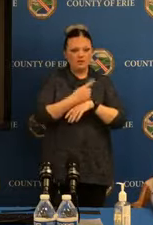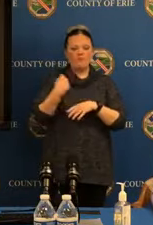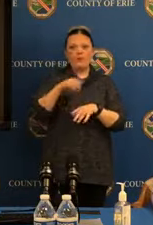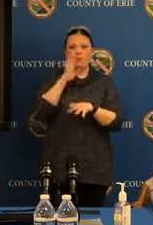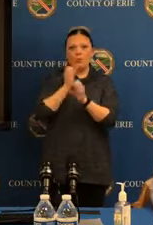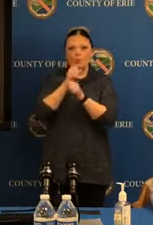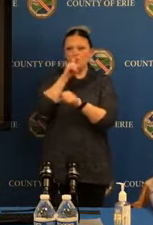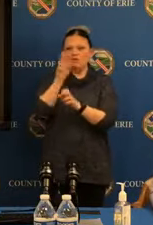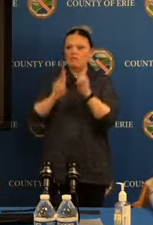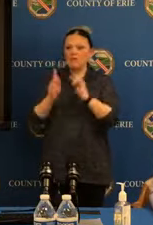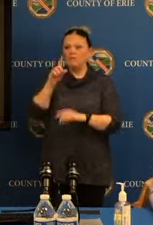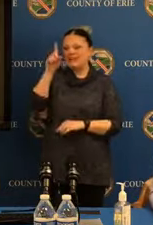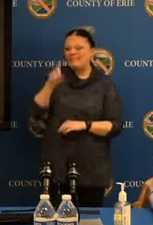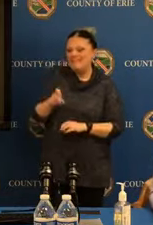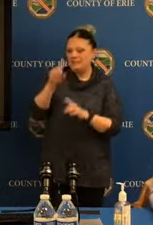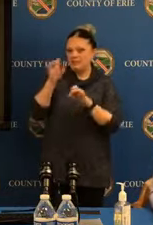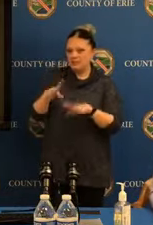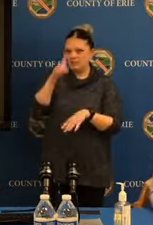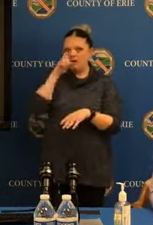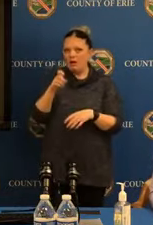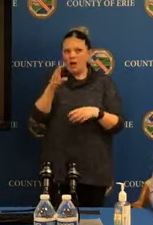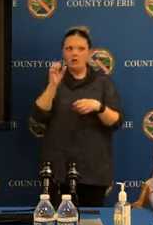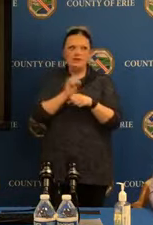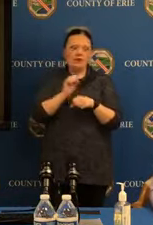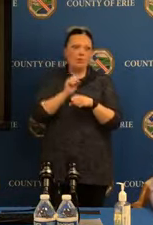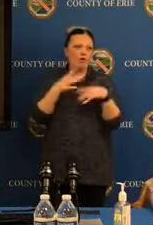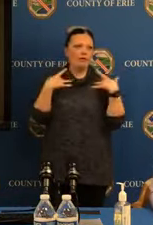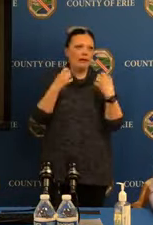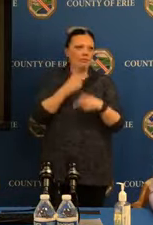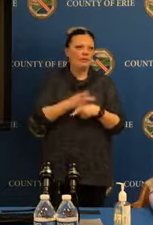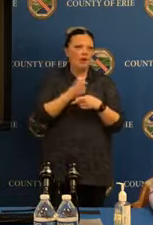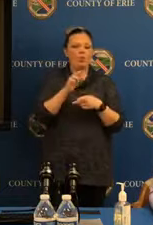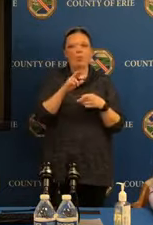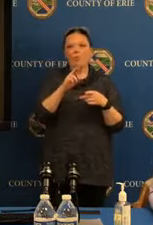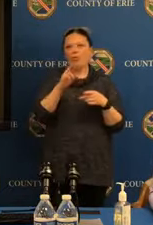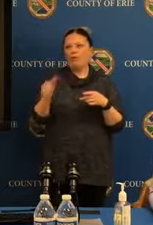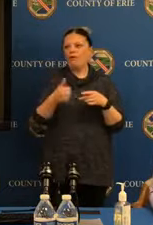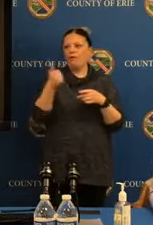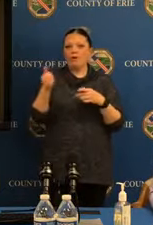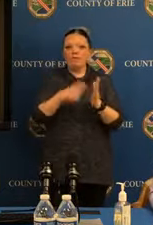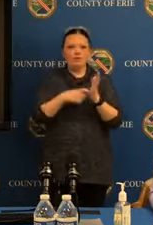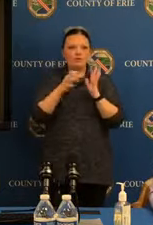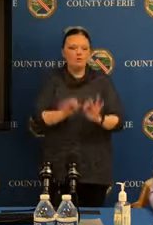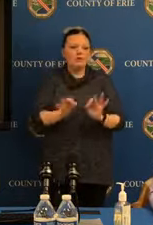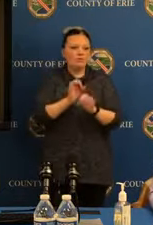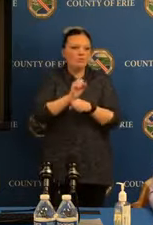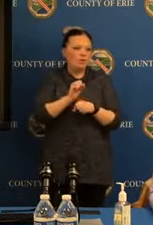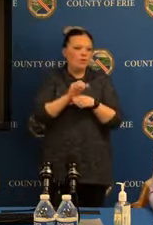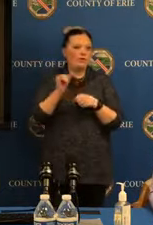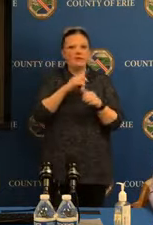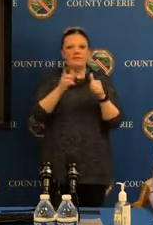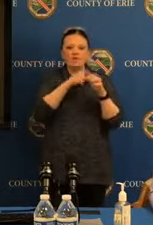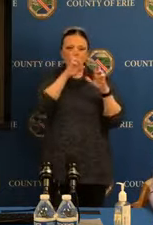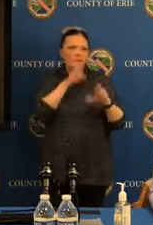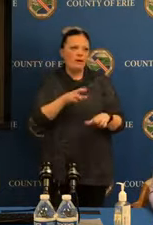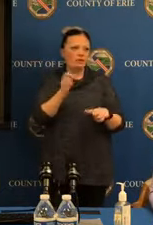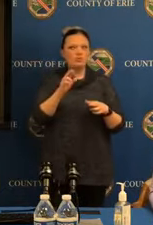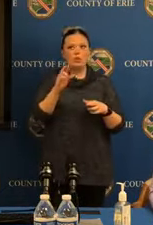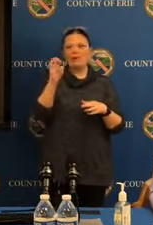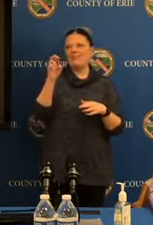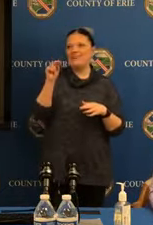need to get tested because they're in the healthcare workforce or they're another essential employee like our first responders